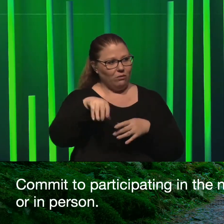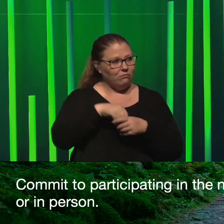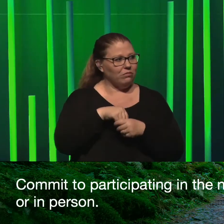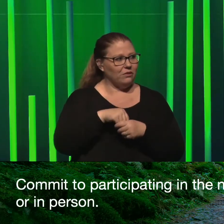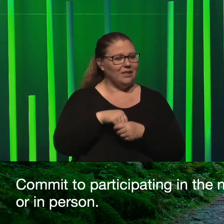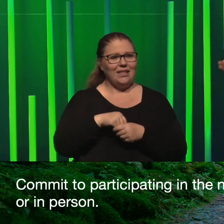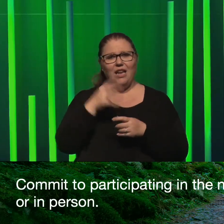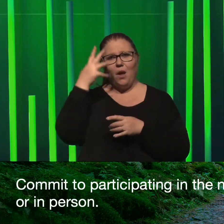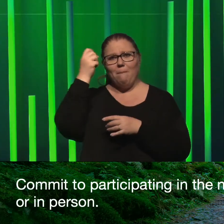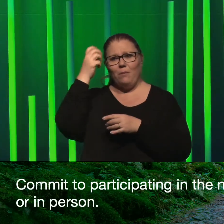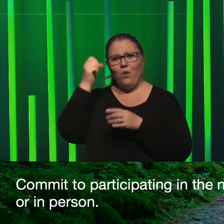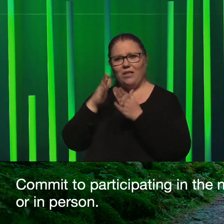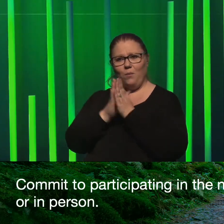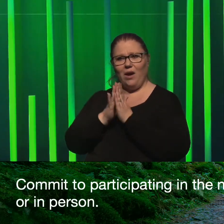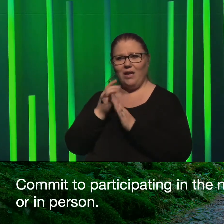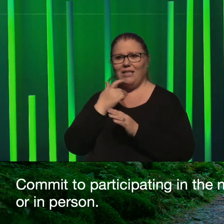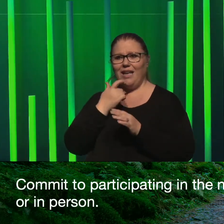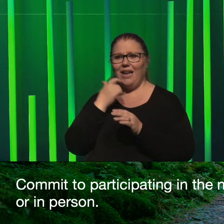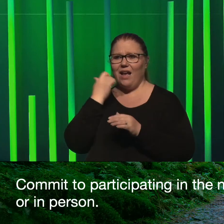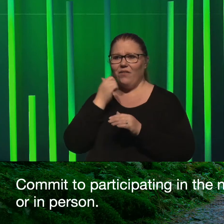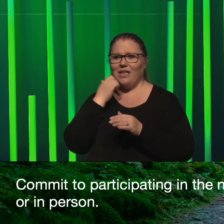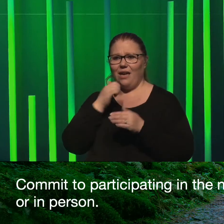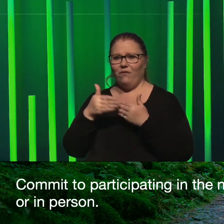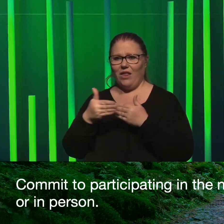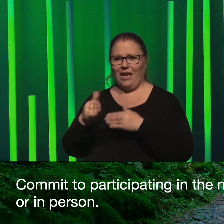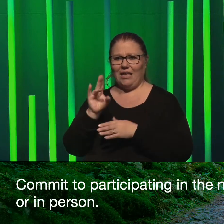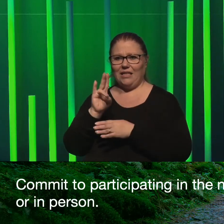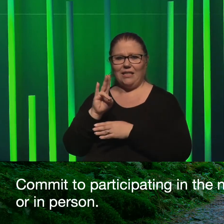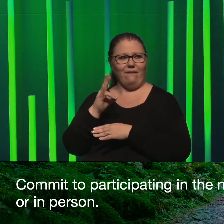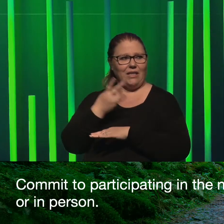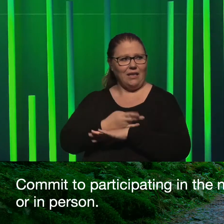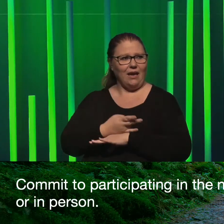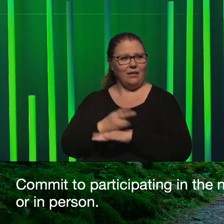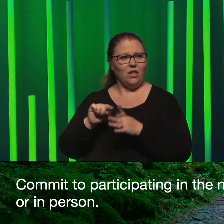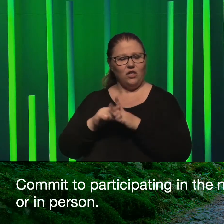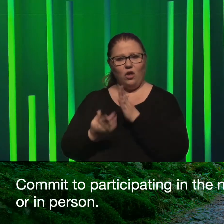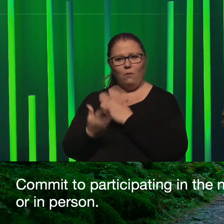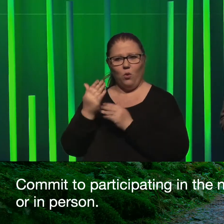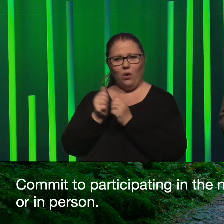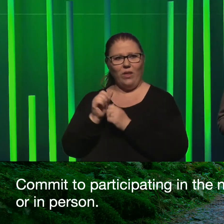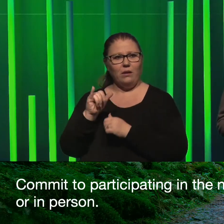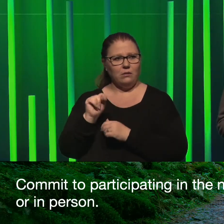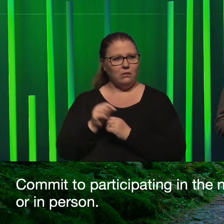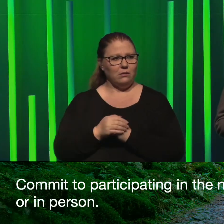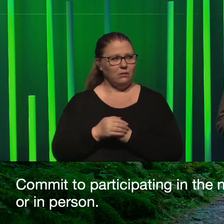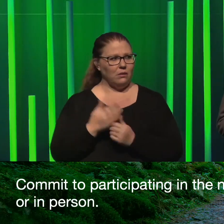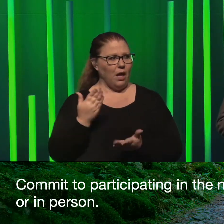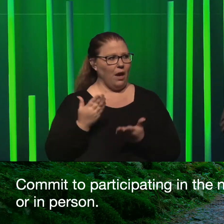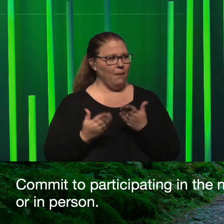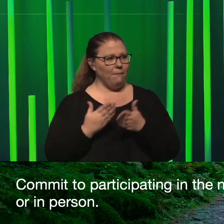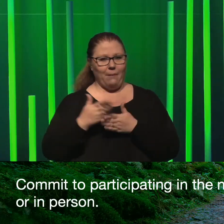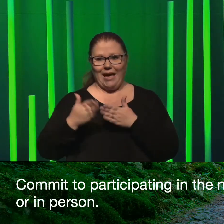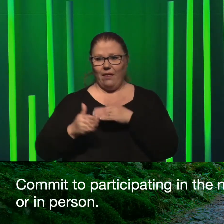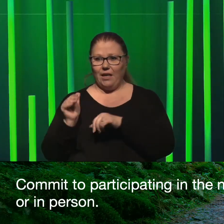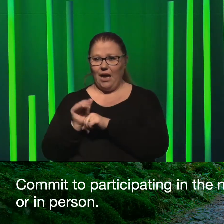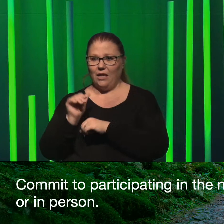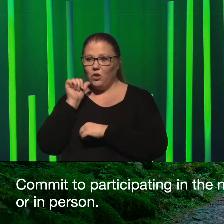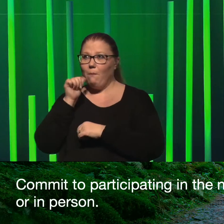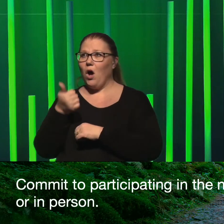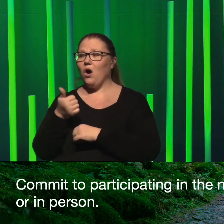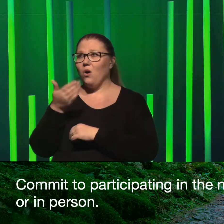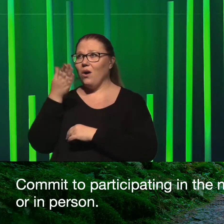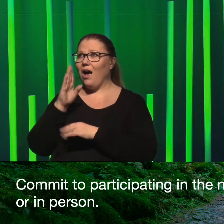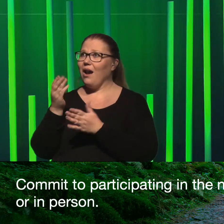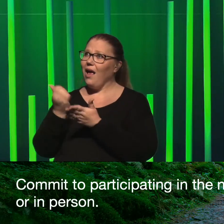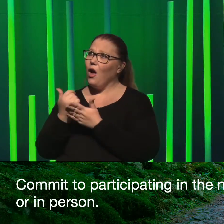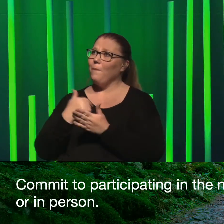Just say it every day for the next 7 days. Just say it every day. Start your morning with it. Maybe end your night with it. Say, tomorrow, God, help